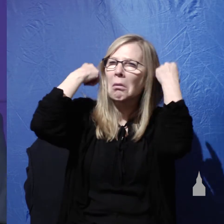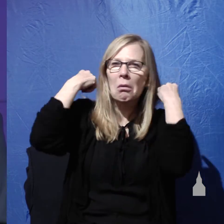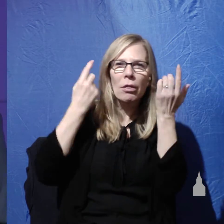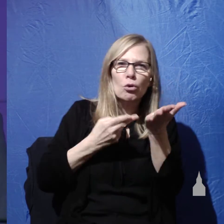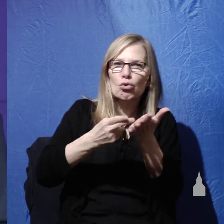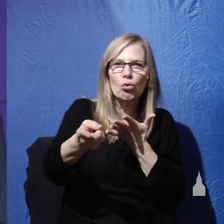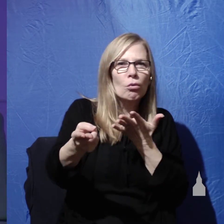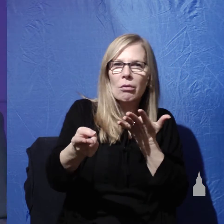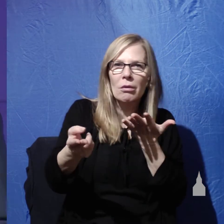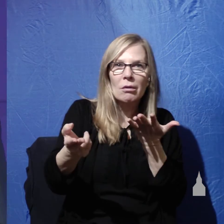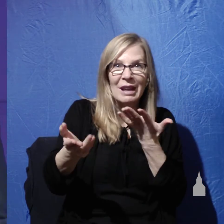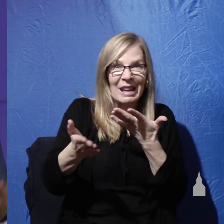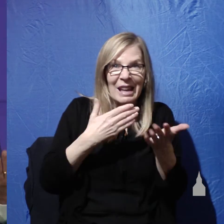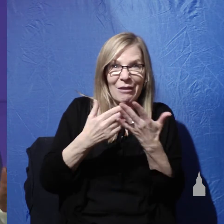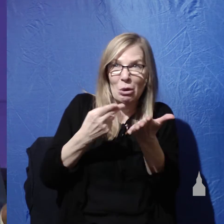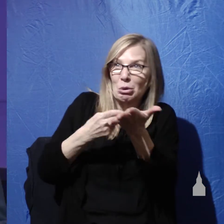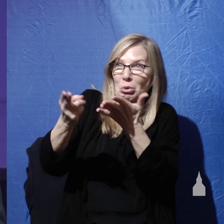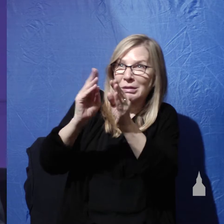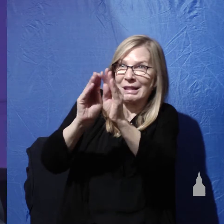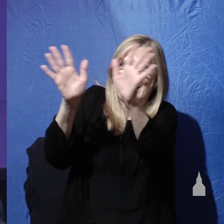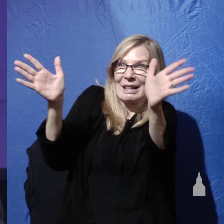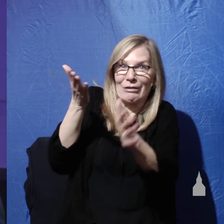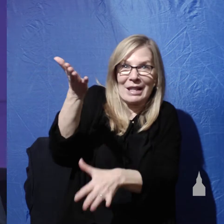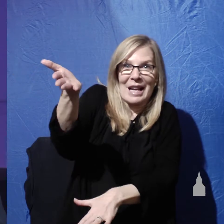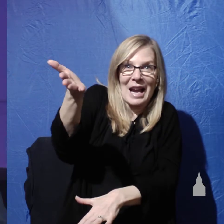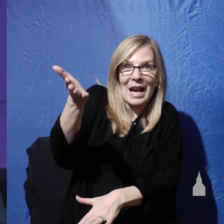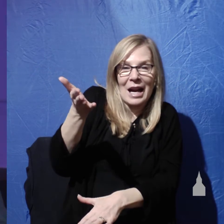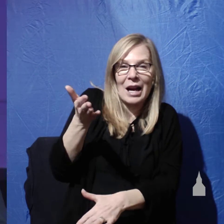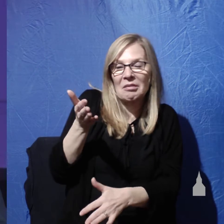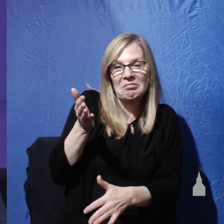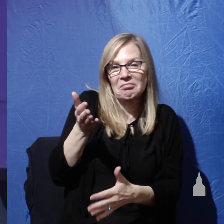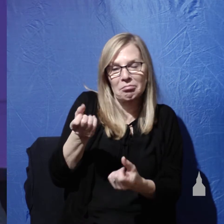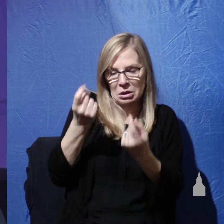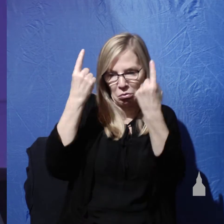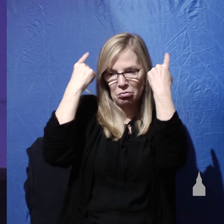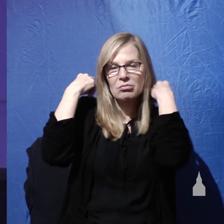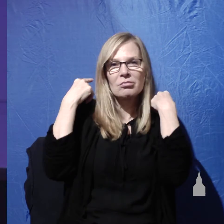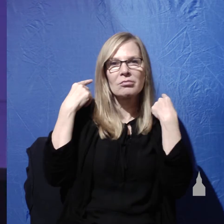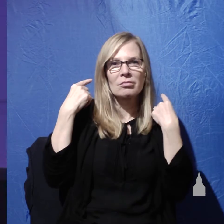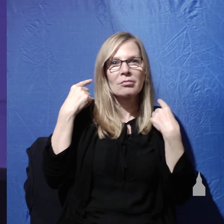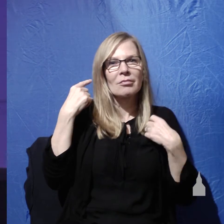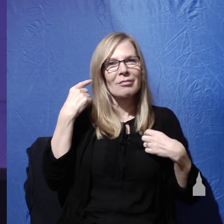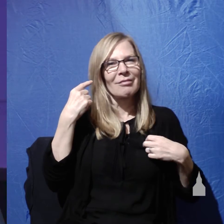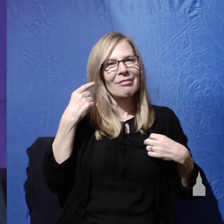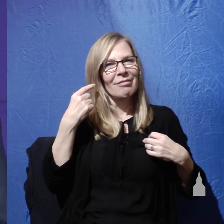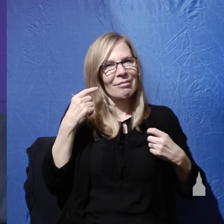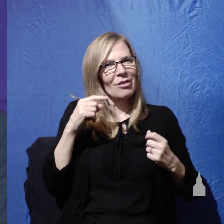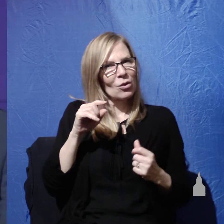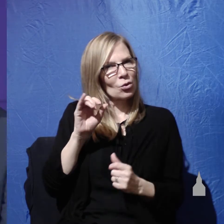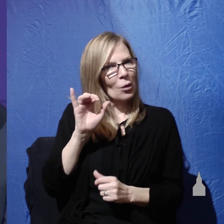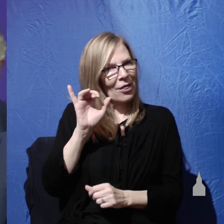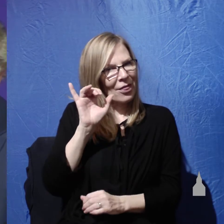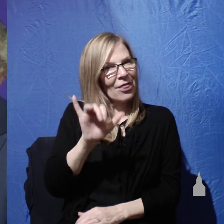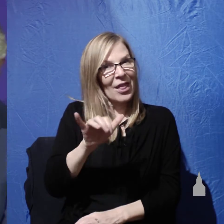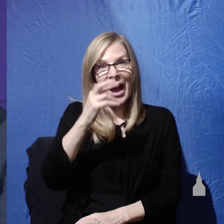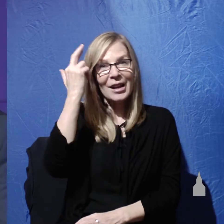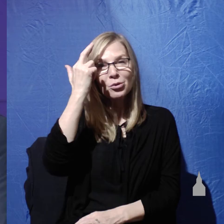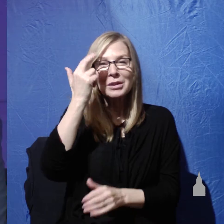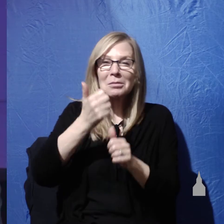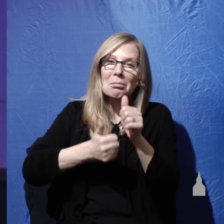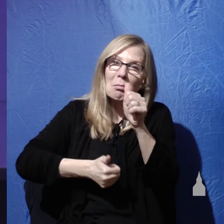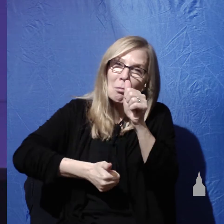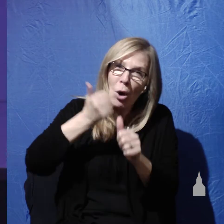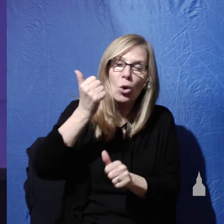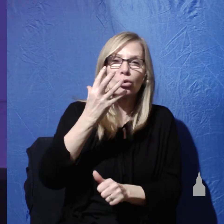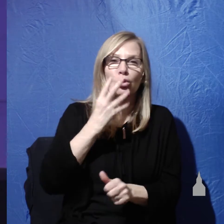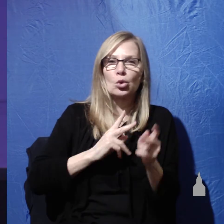the truth, though the truth was staring them right in the face. Folks, this is the very reason that the vast majority of